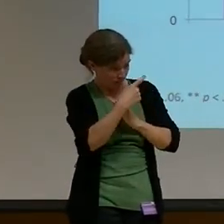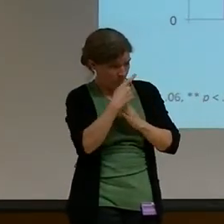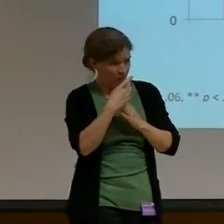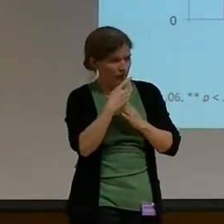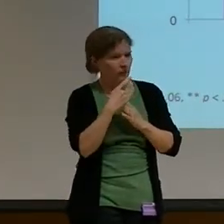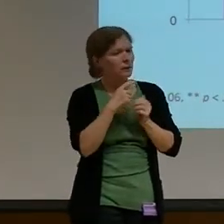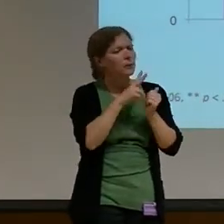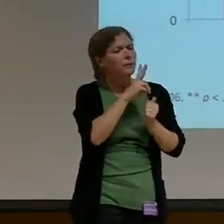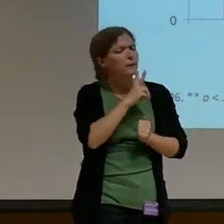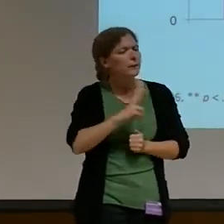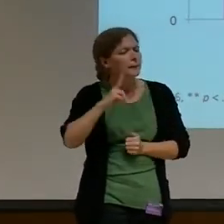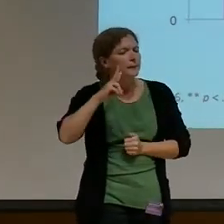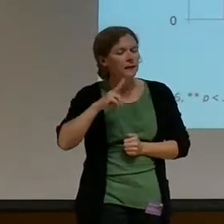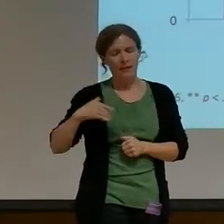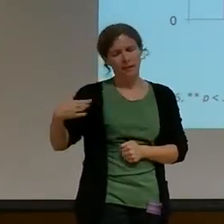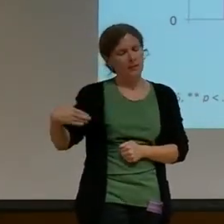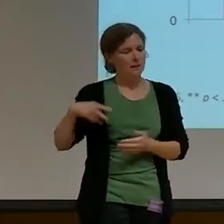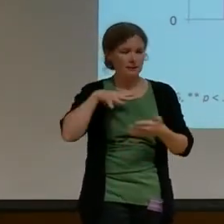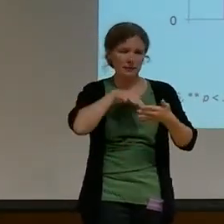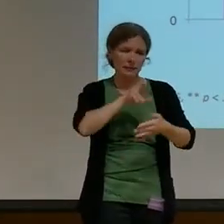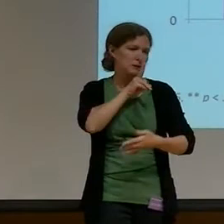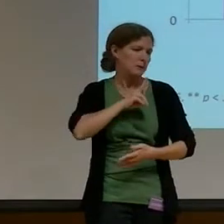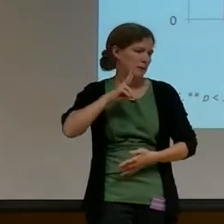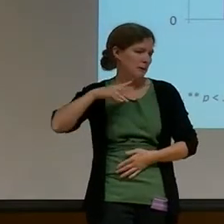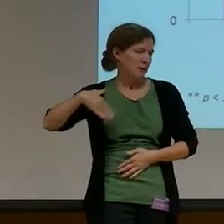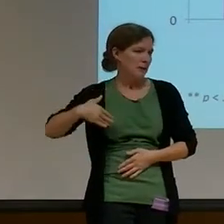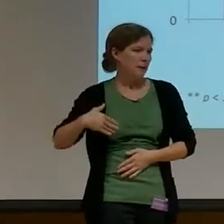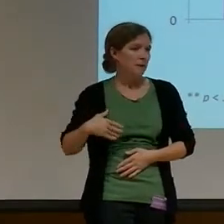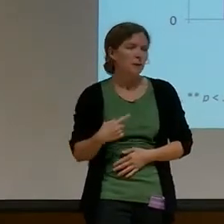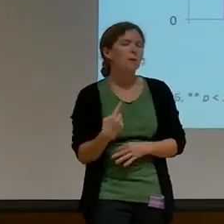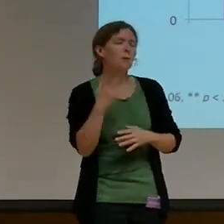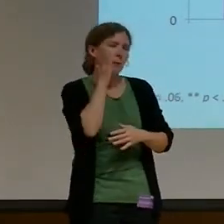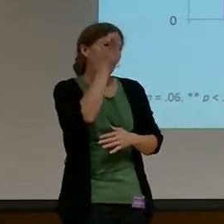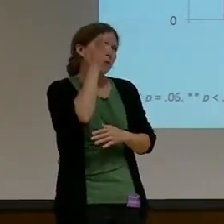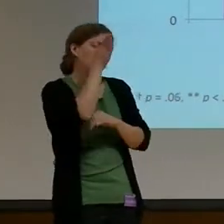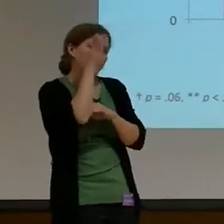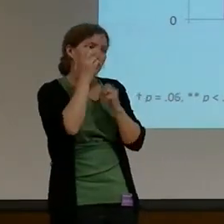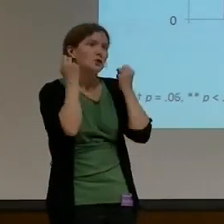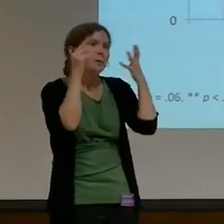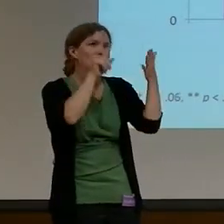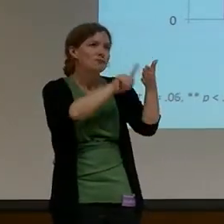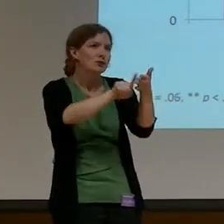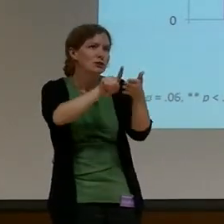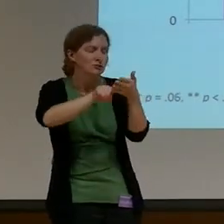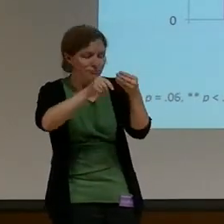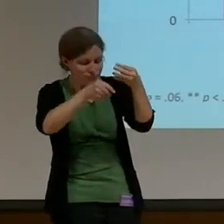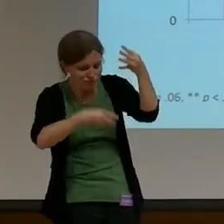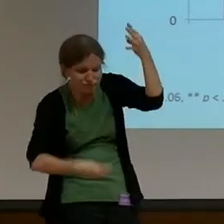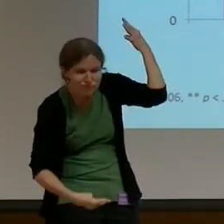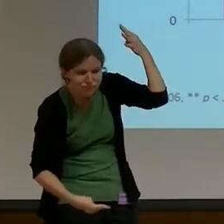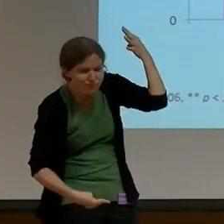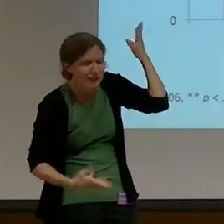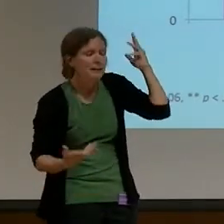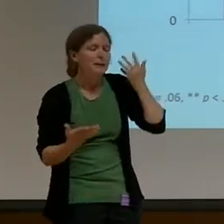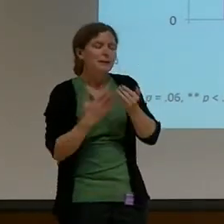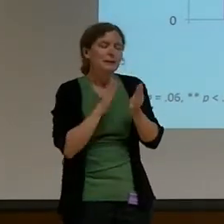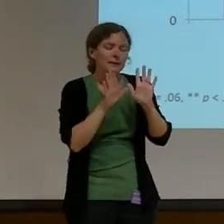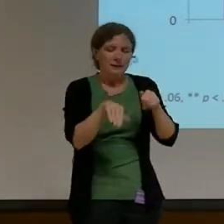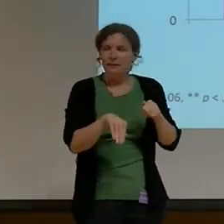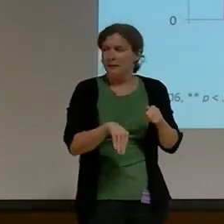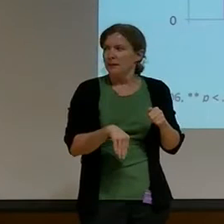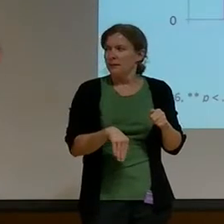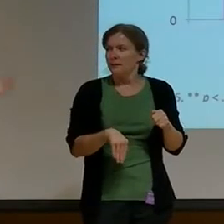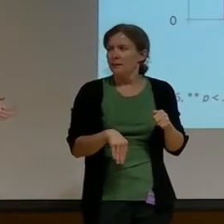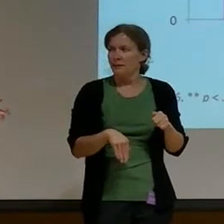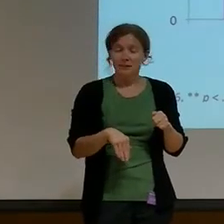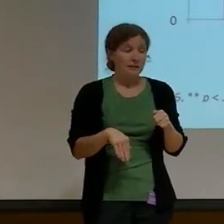correlation with twins? We haven't done any twin research yet. One day. There's so much research to do. Anyway,